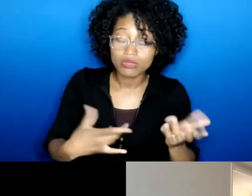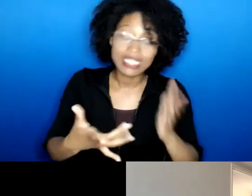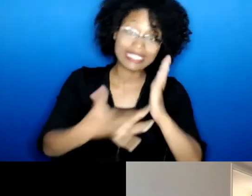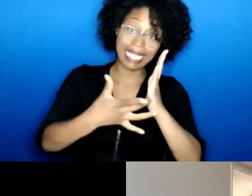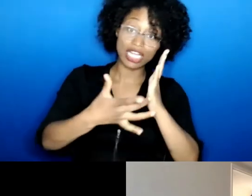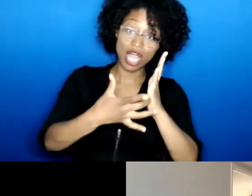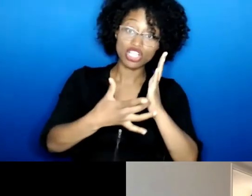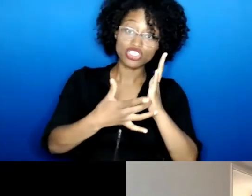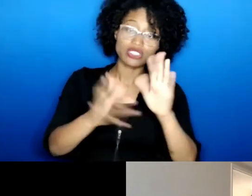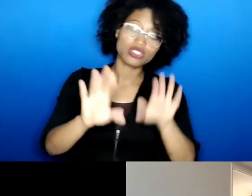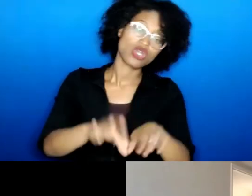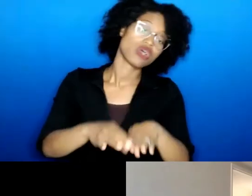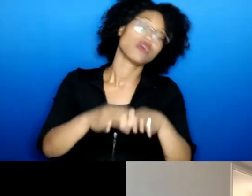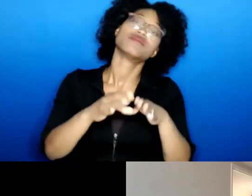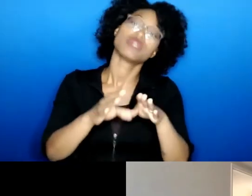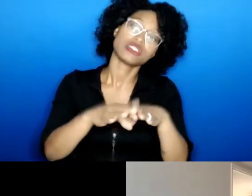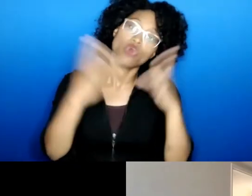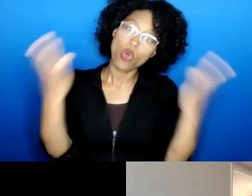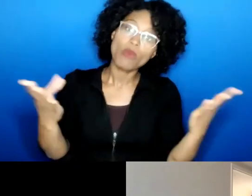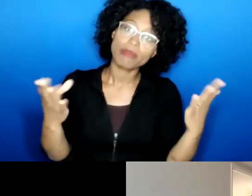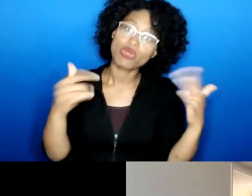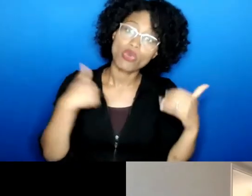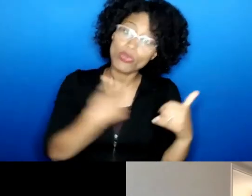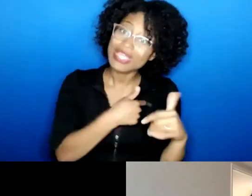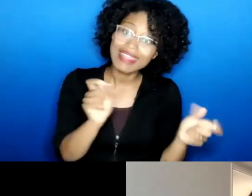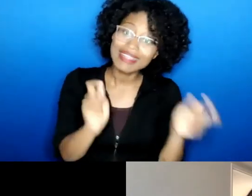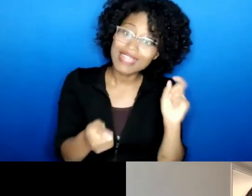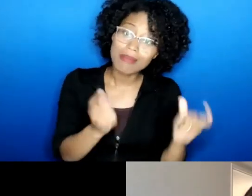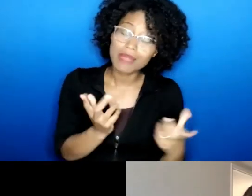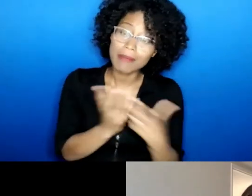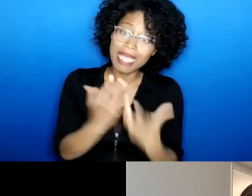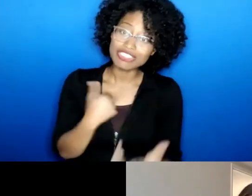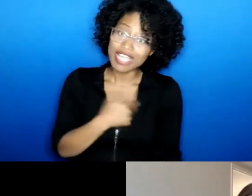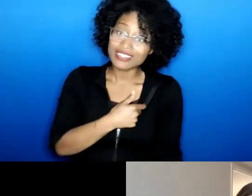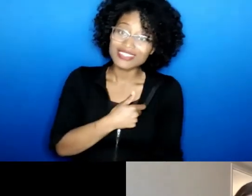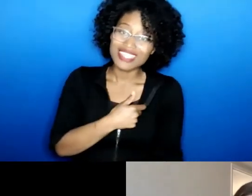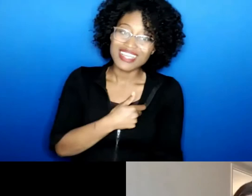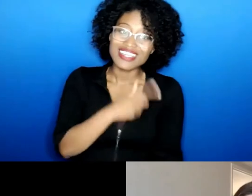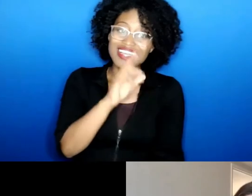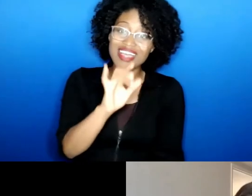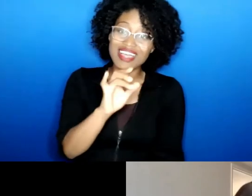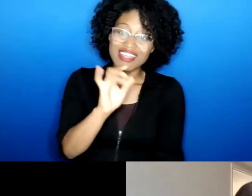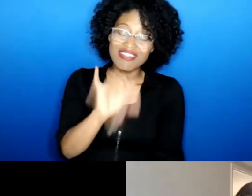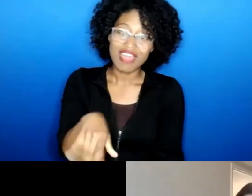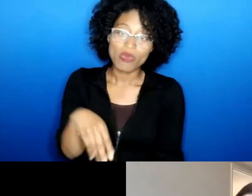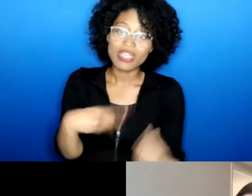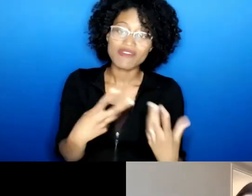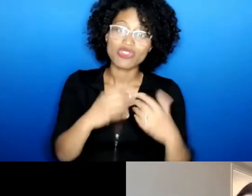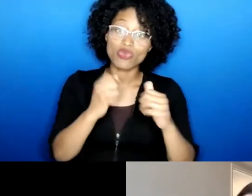open for us to adapt in ways that fits the form and structure of the meeting.